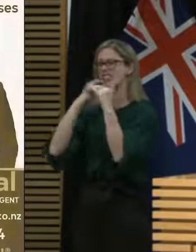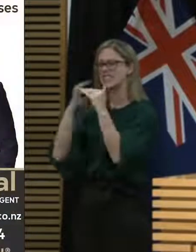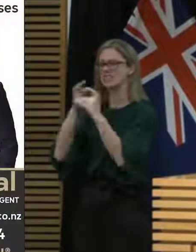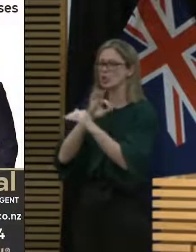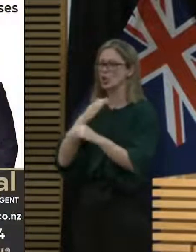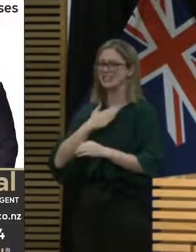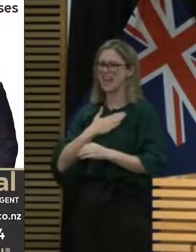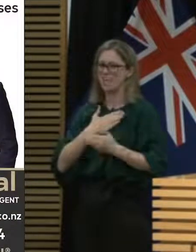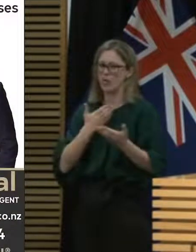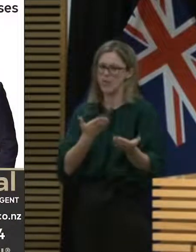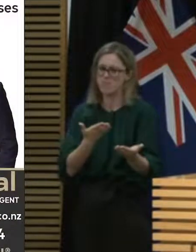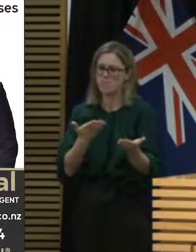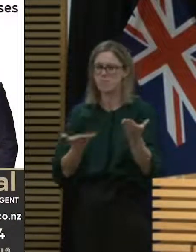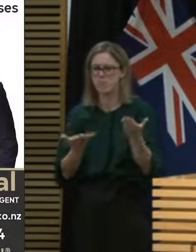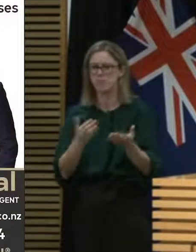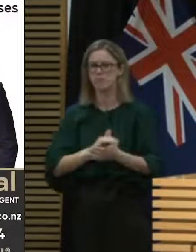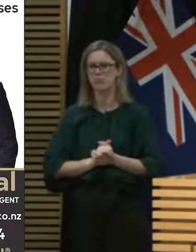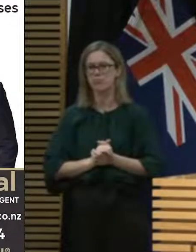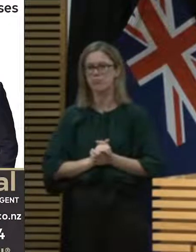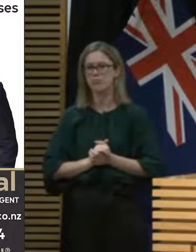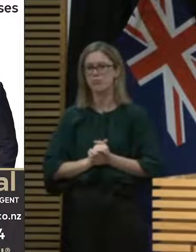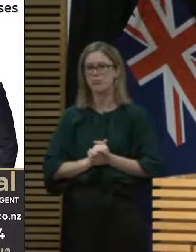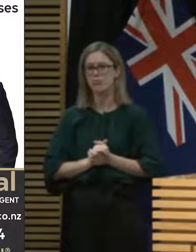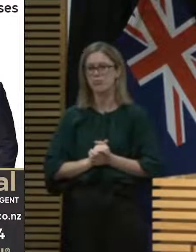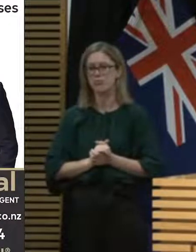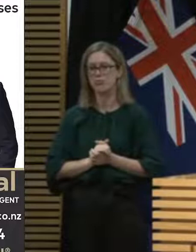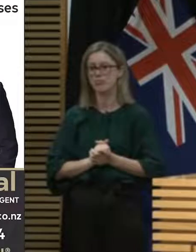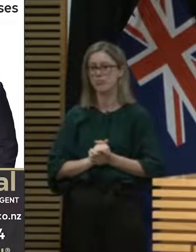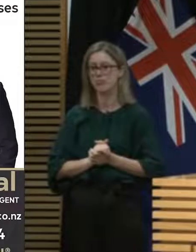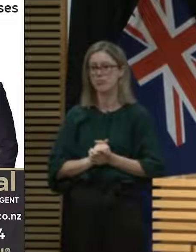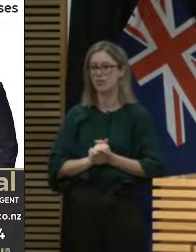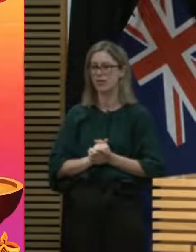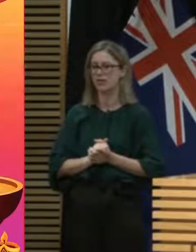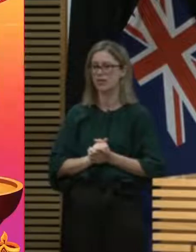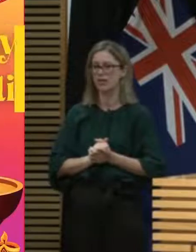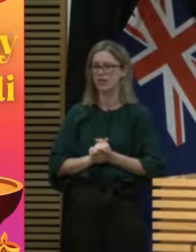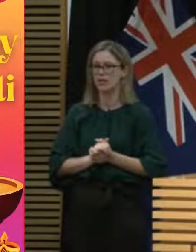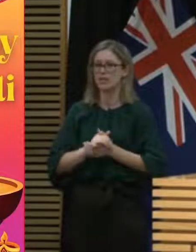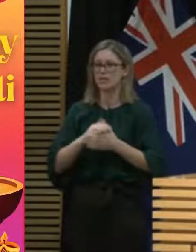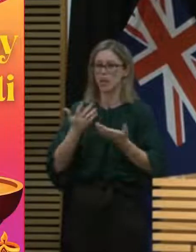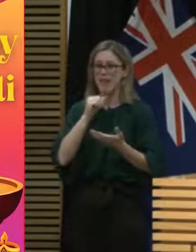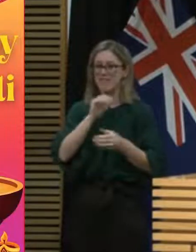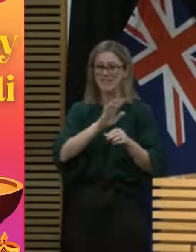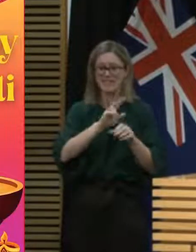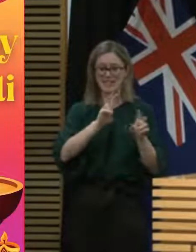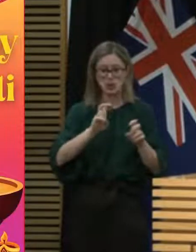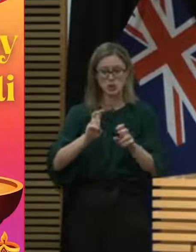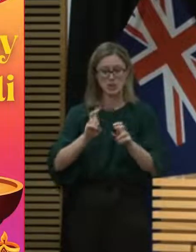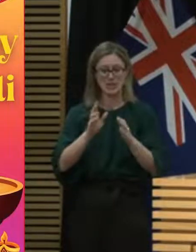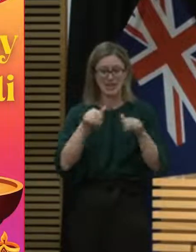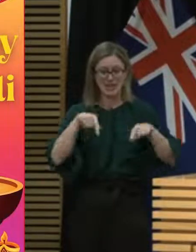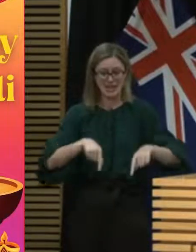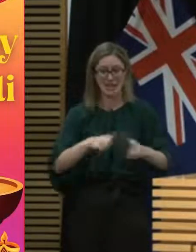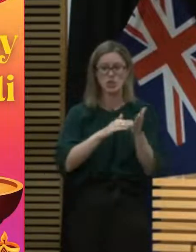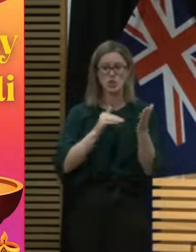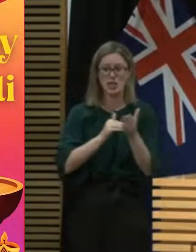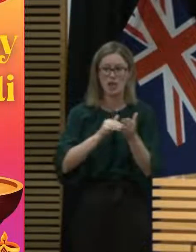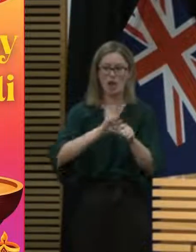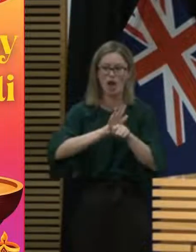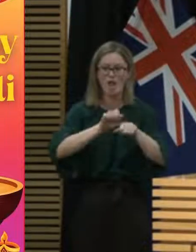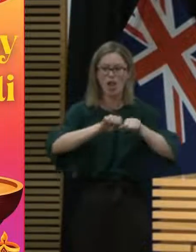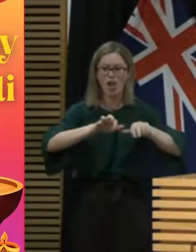safe. Some overseas markets may prevent access due to COVID-19 related issues in export food production